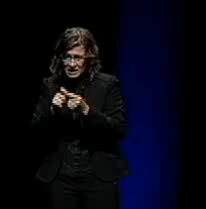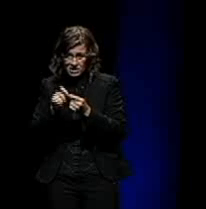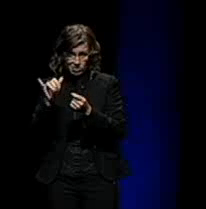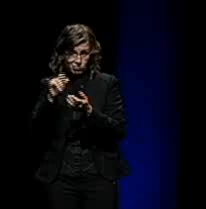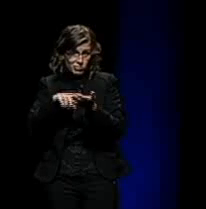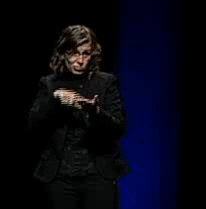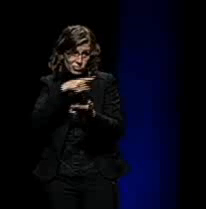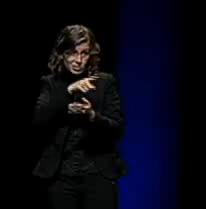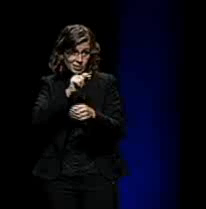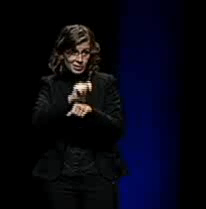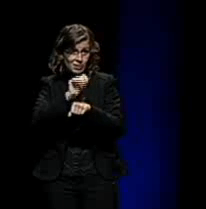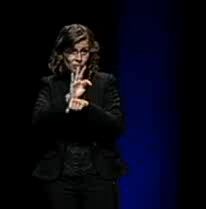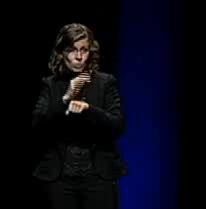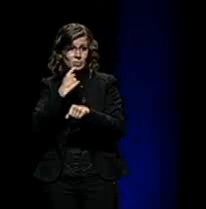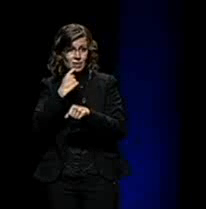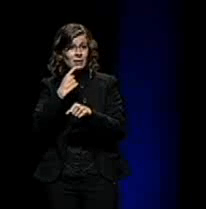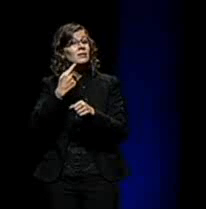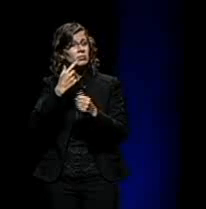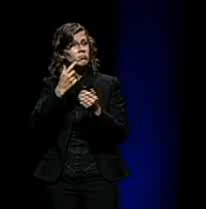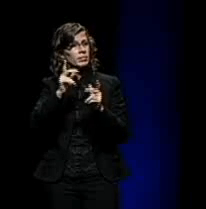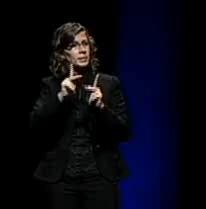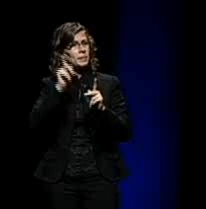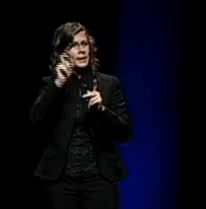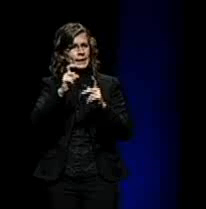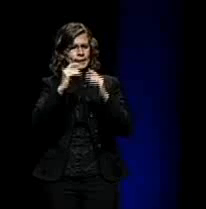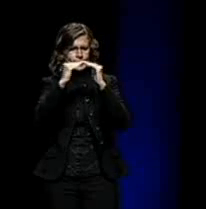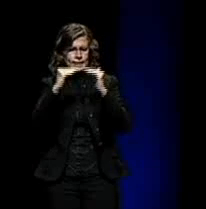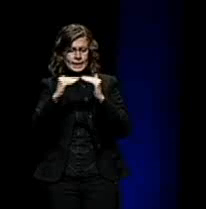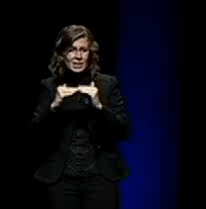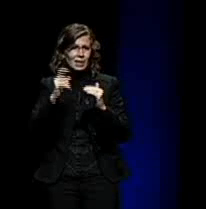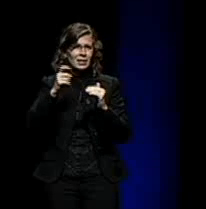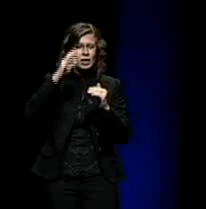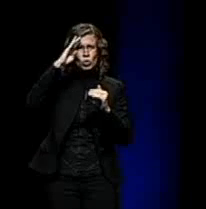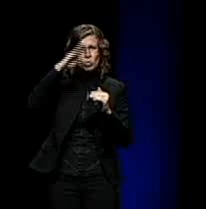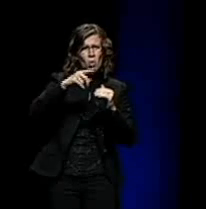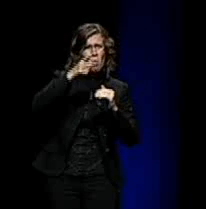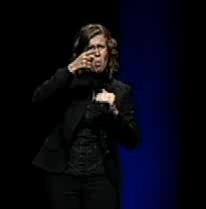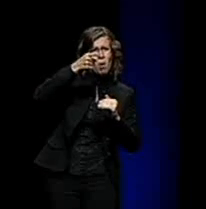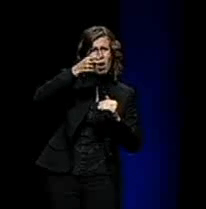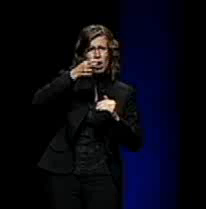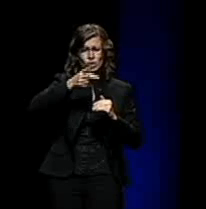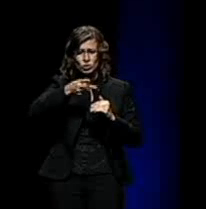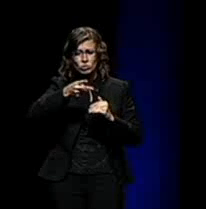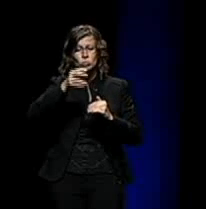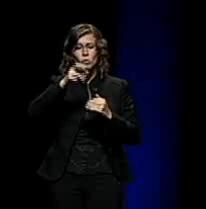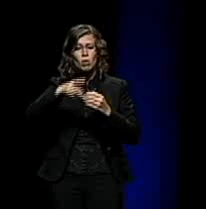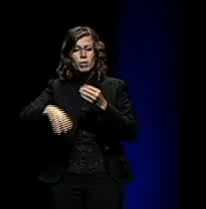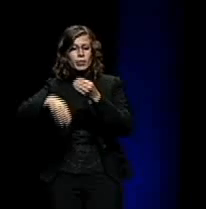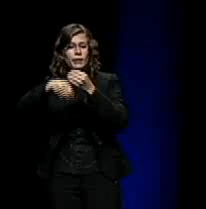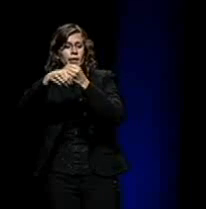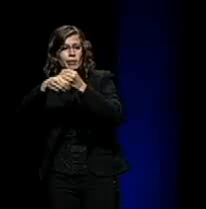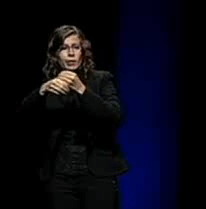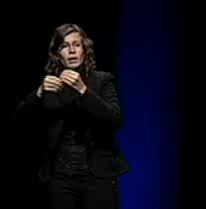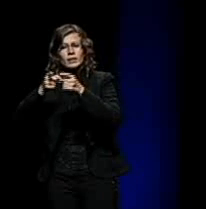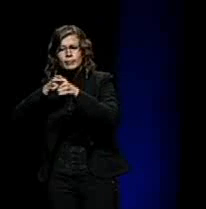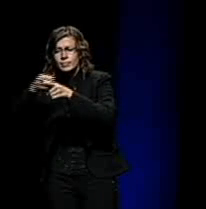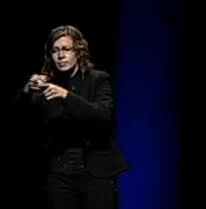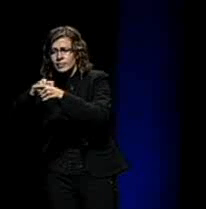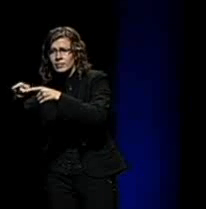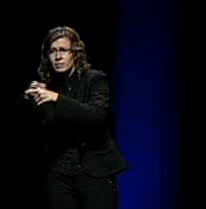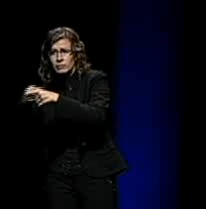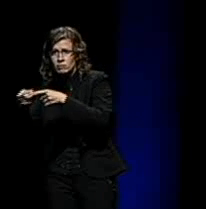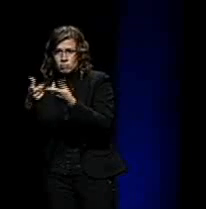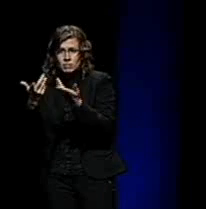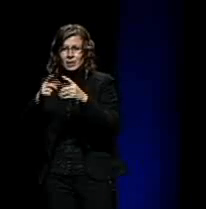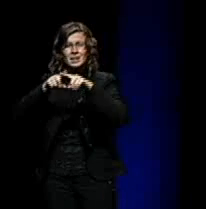they needed to be able to determine, I need a 2 or I need a specialist to do the job, then have that. Meet the demand